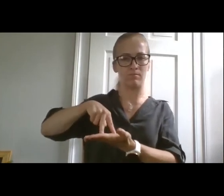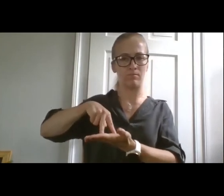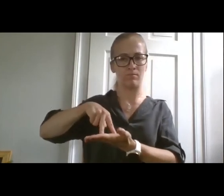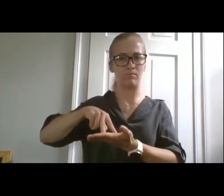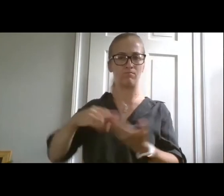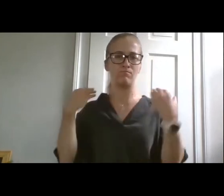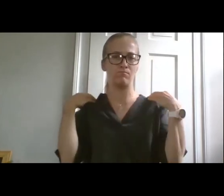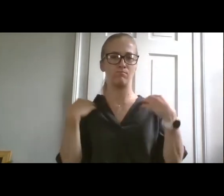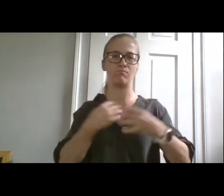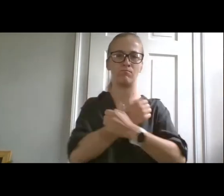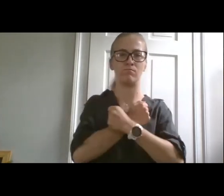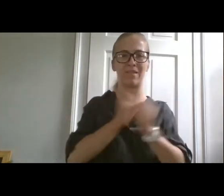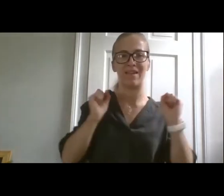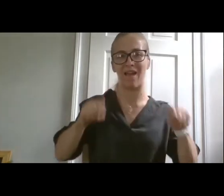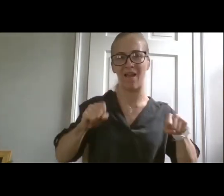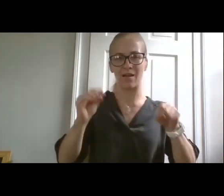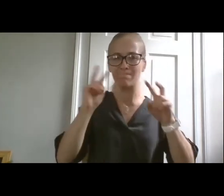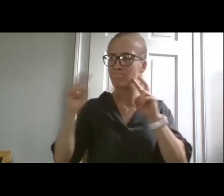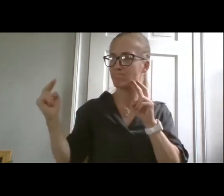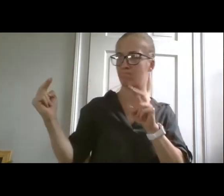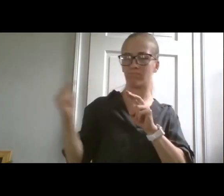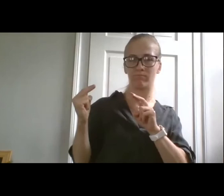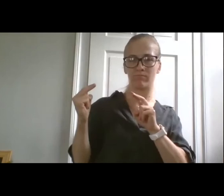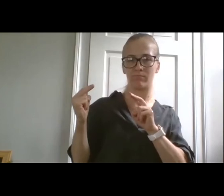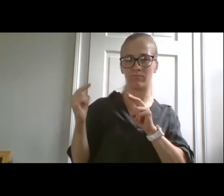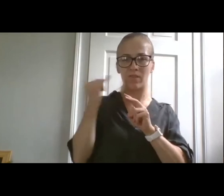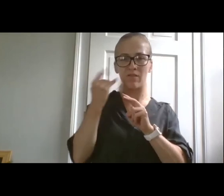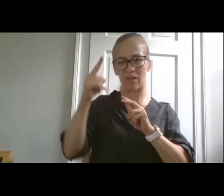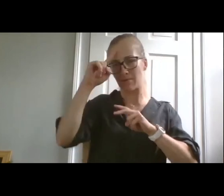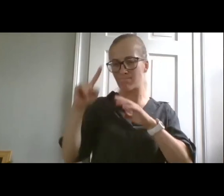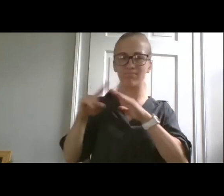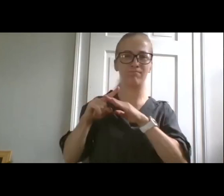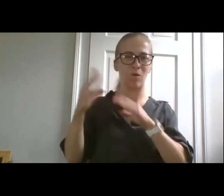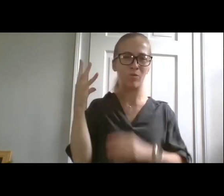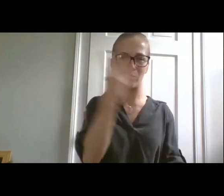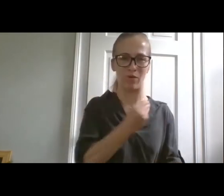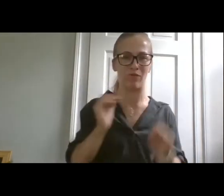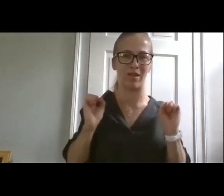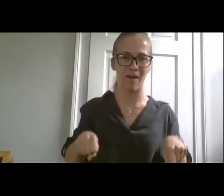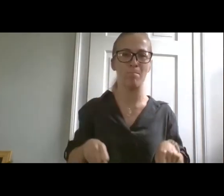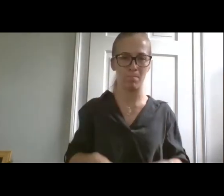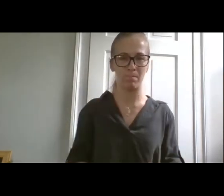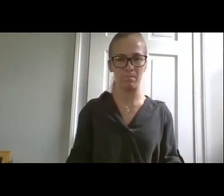our shoulders, and look into our faces as if he thought they were beautiful.